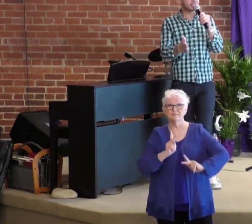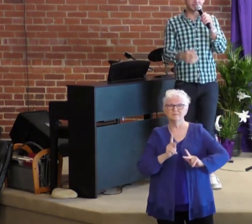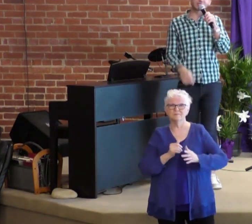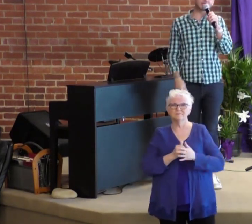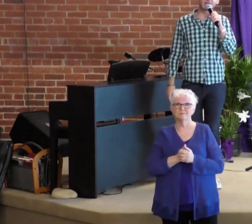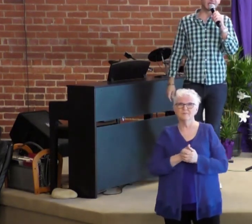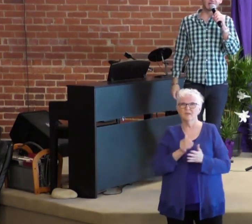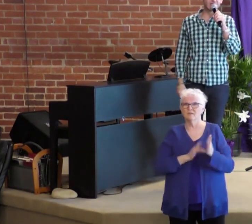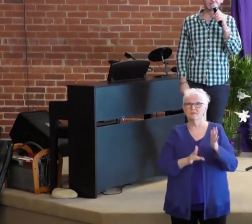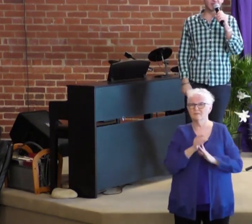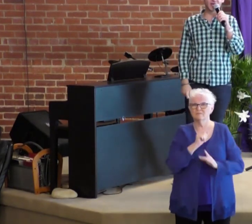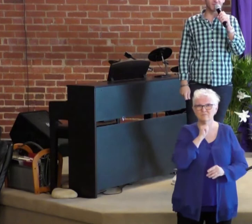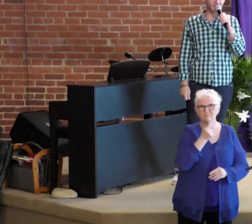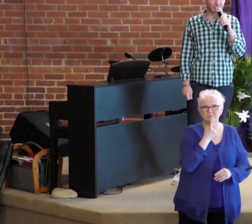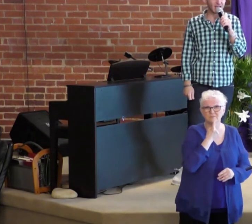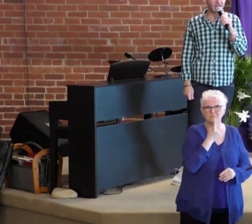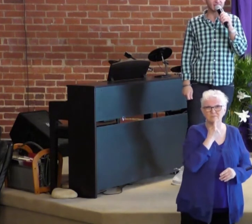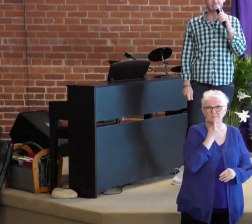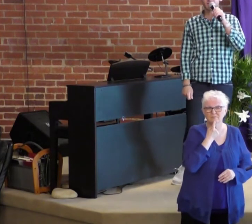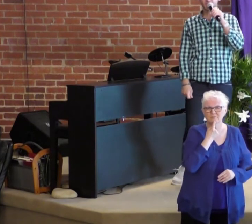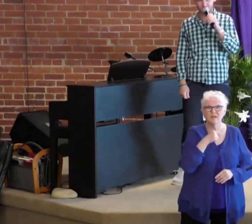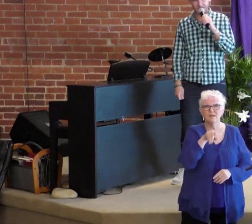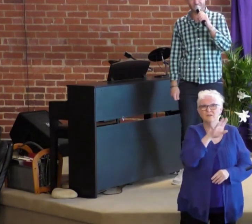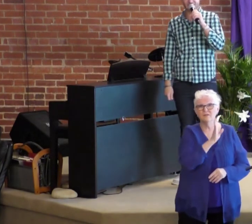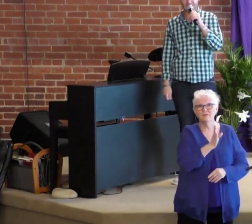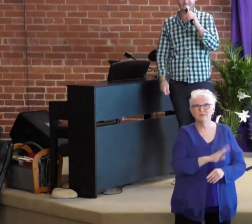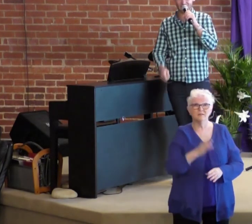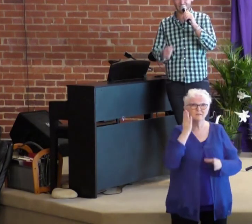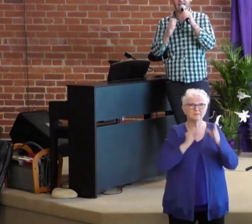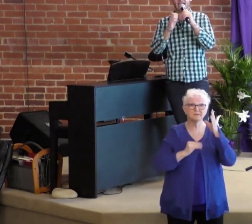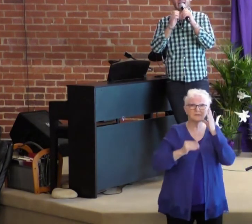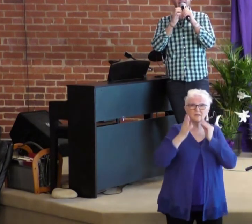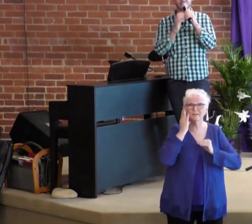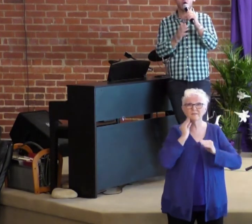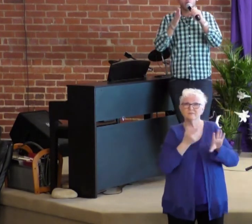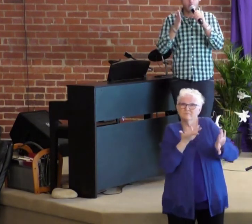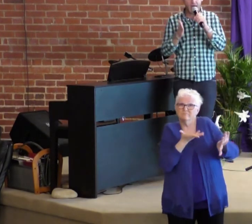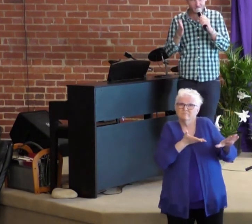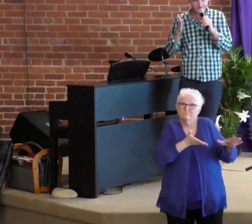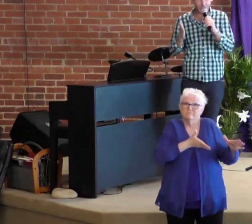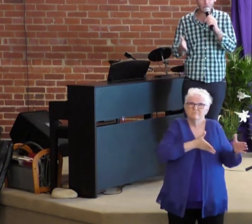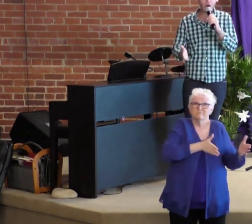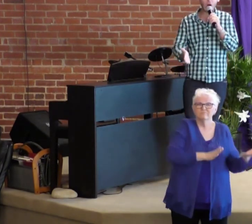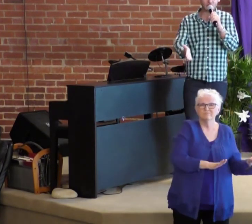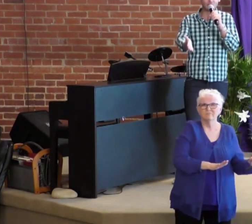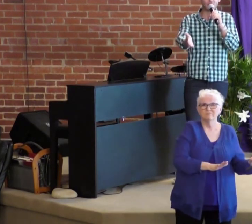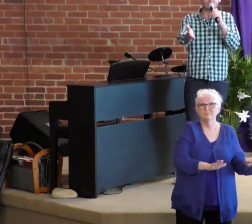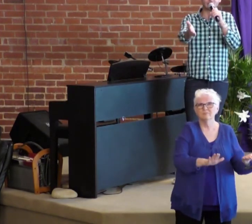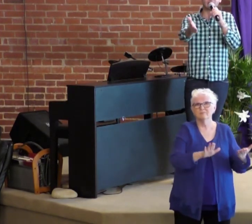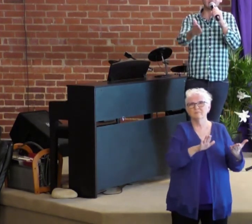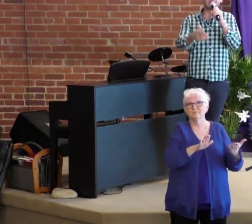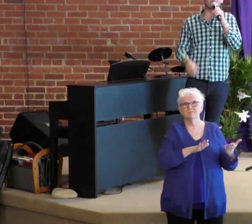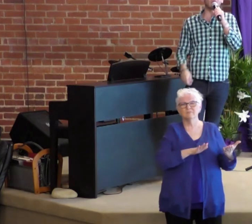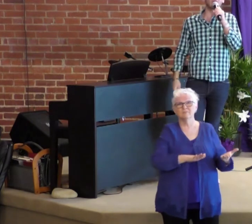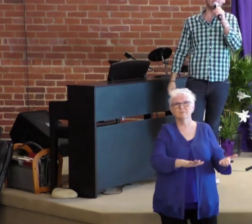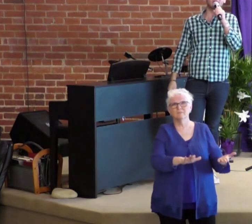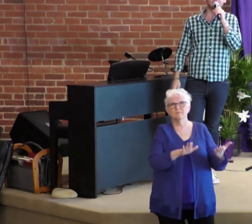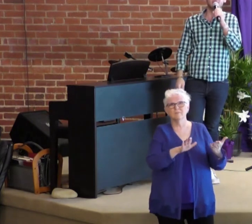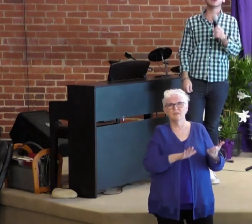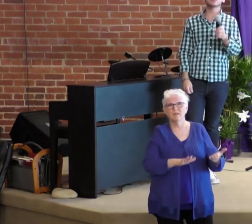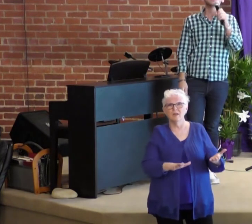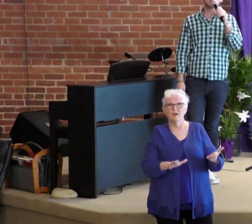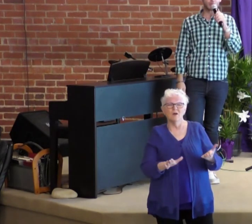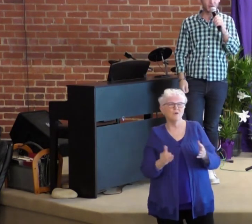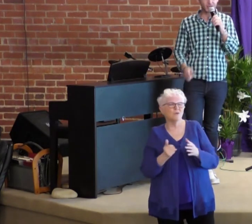I didn't say you'd never taste the bitter kiss of death, or have to walk through chilly